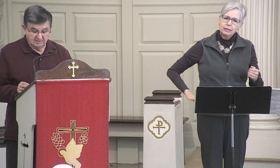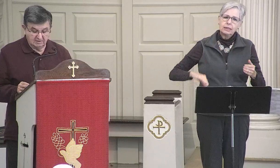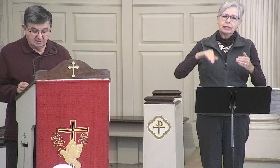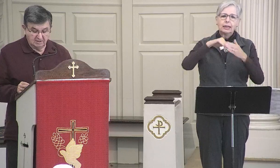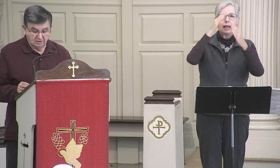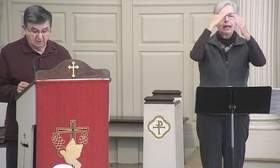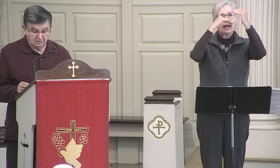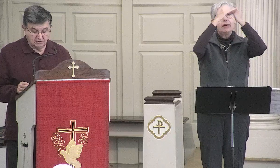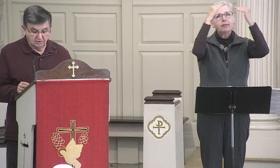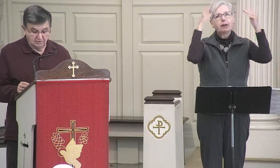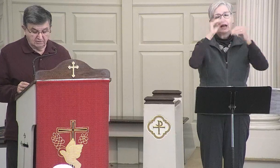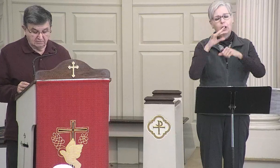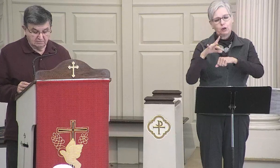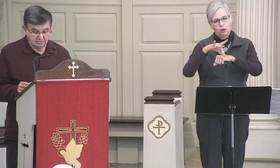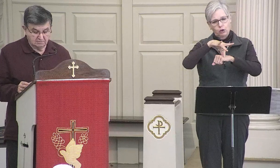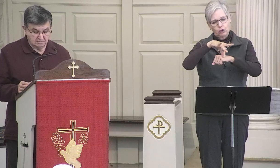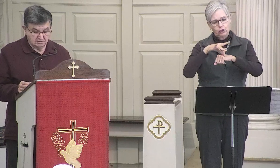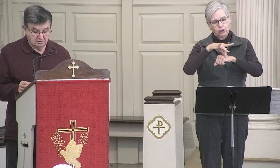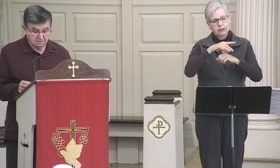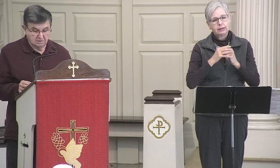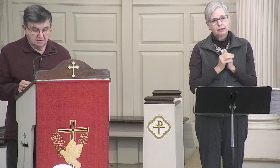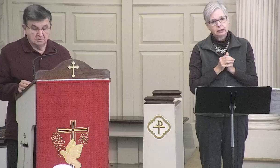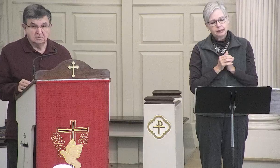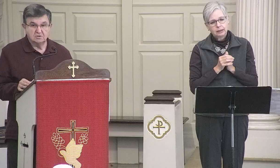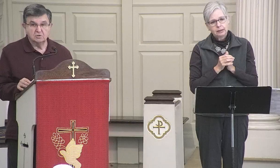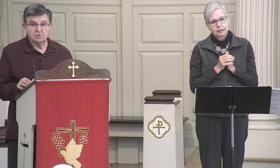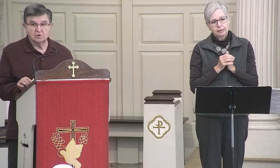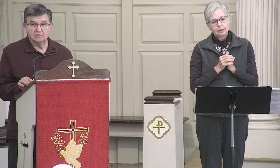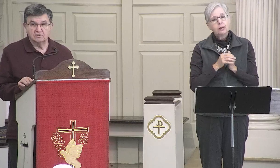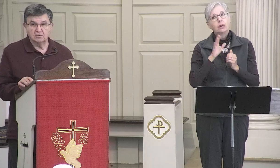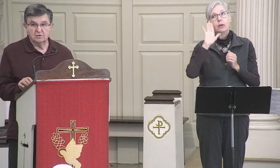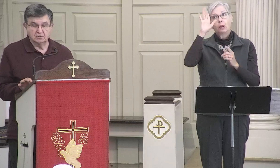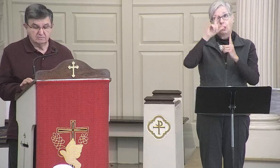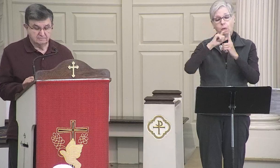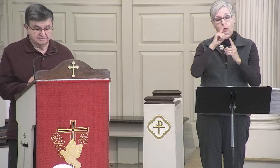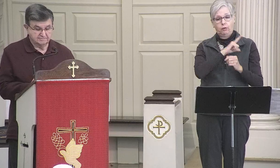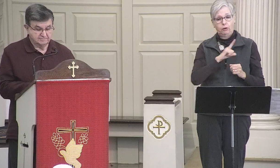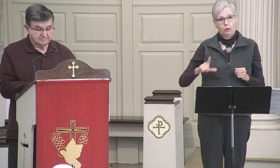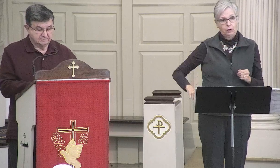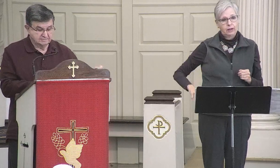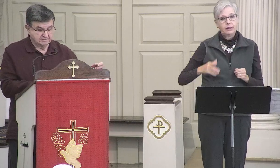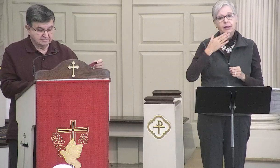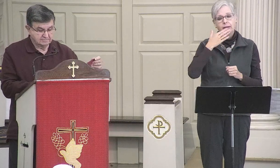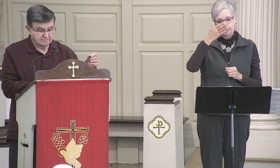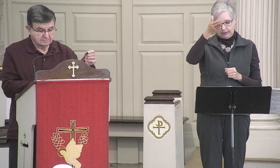in heaven and on the earth. The word of the Lord.